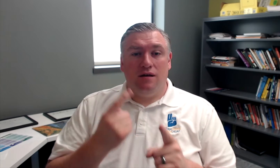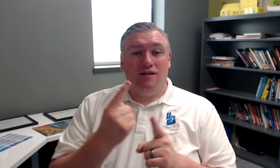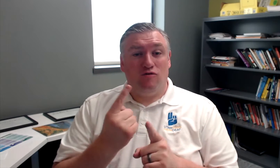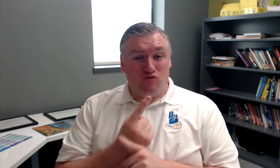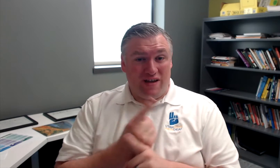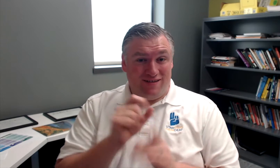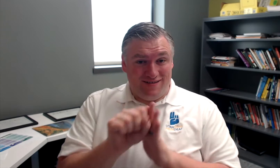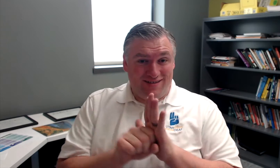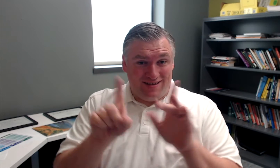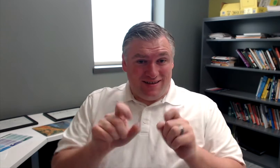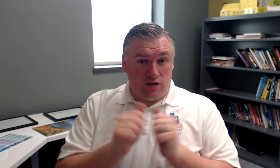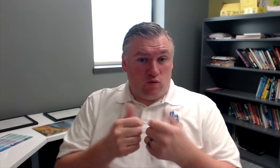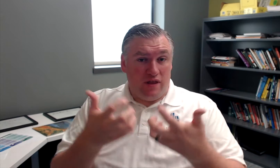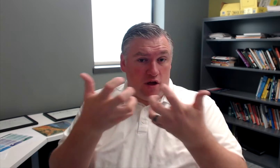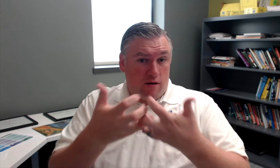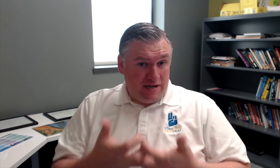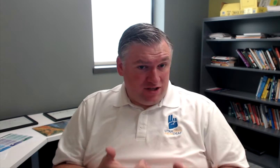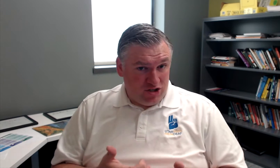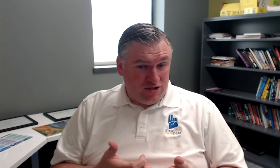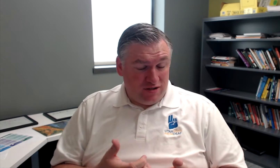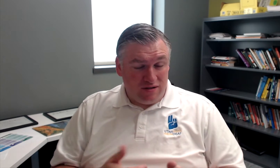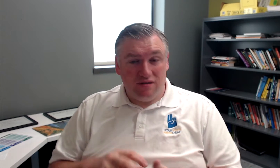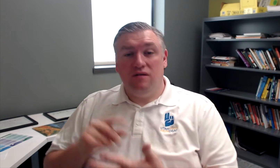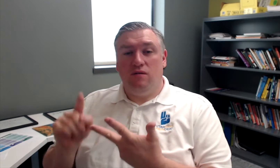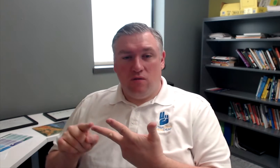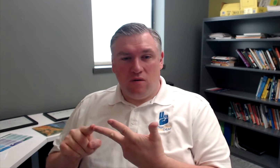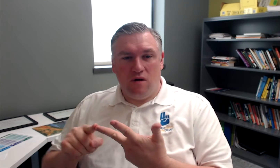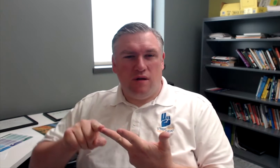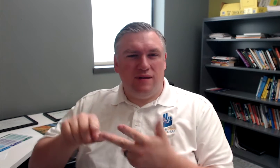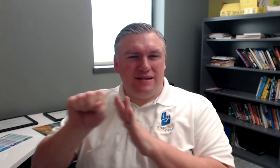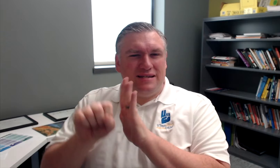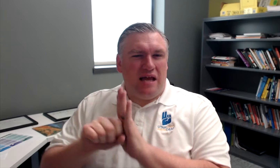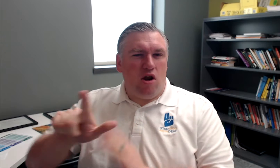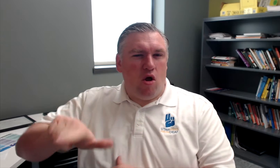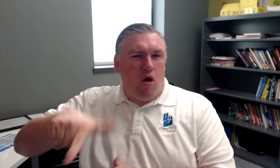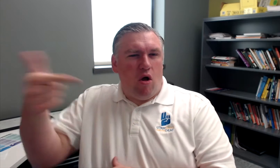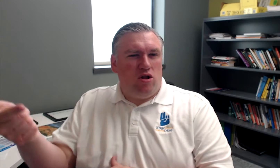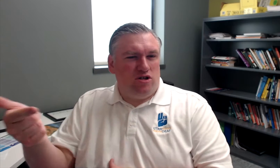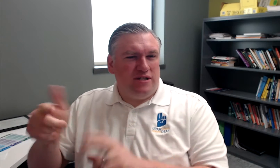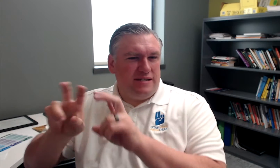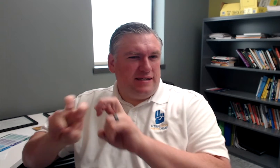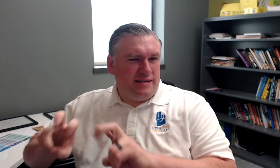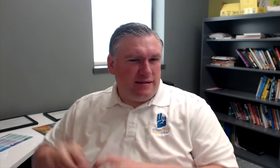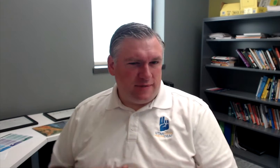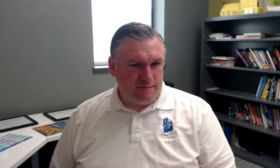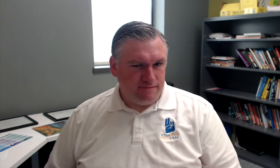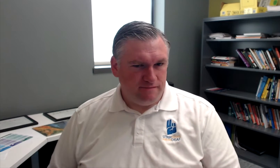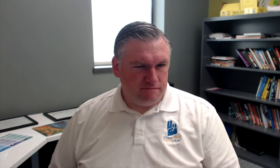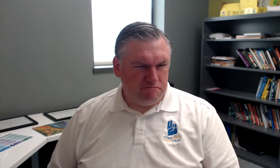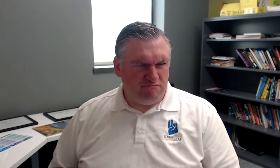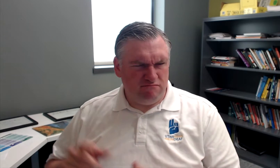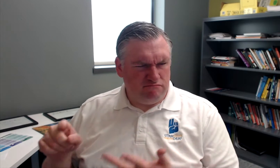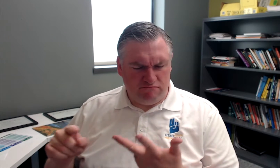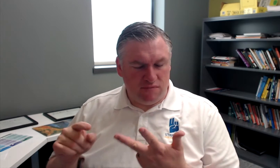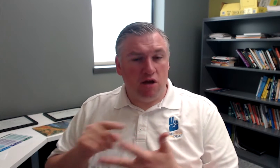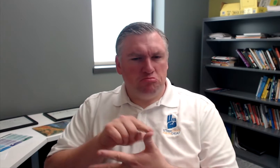to be a regular state test with accommodations, or the state's alternate assessment? Now I